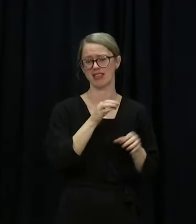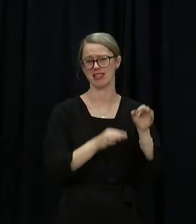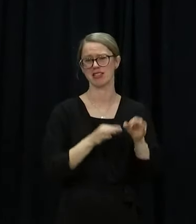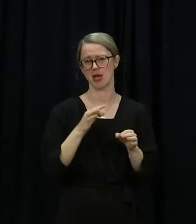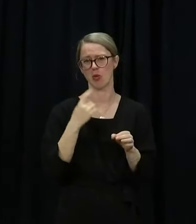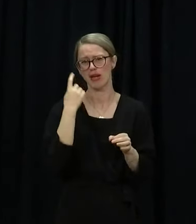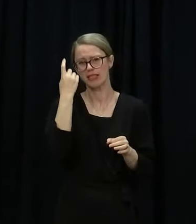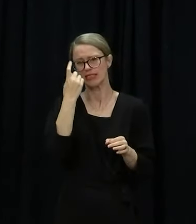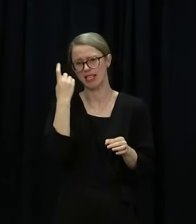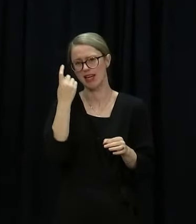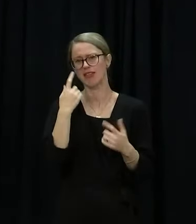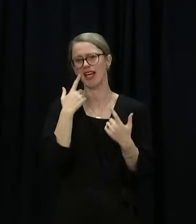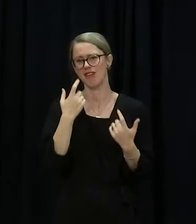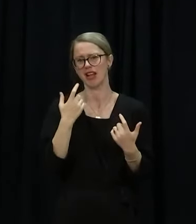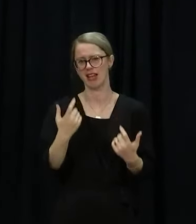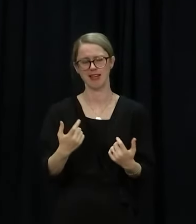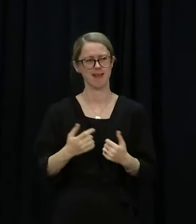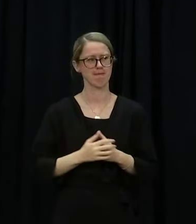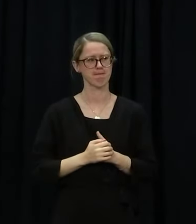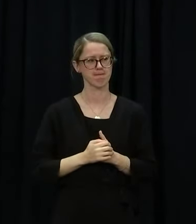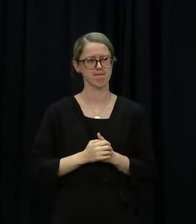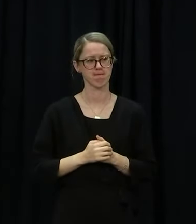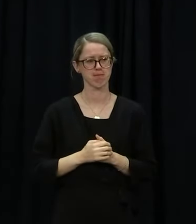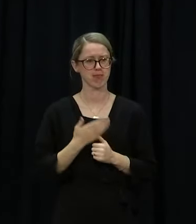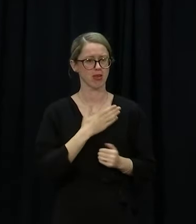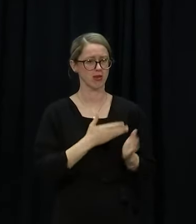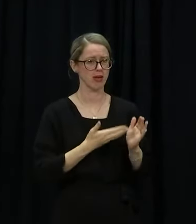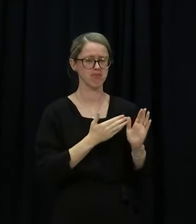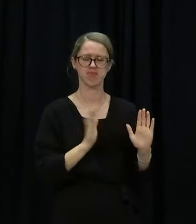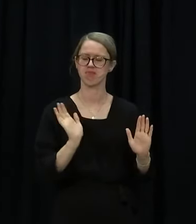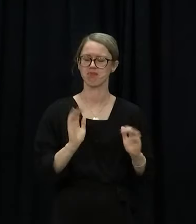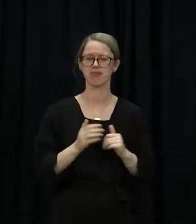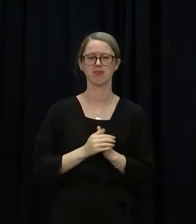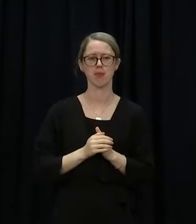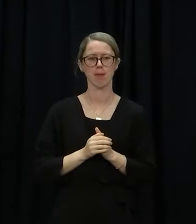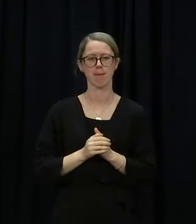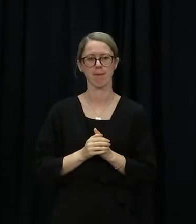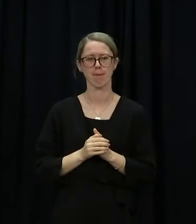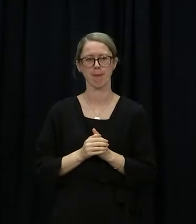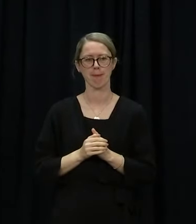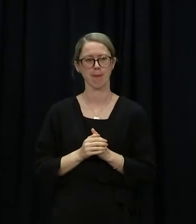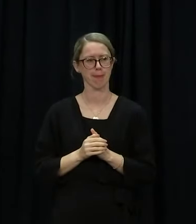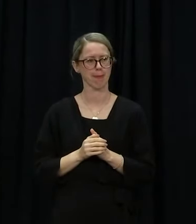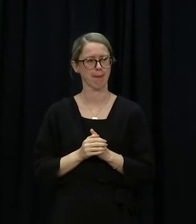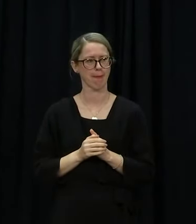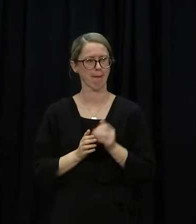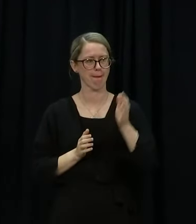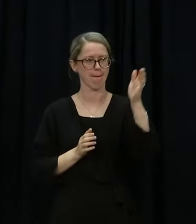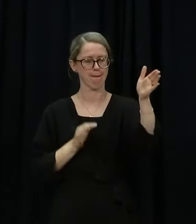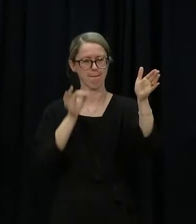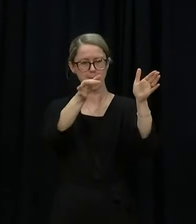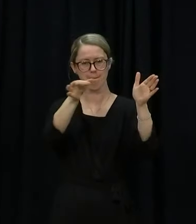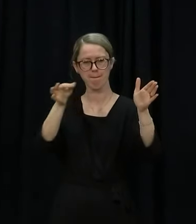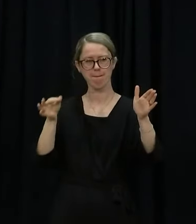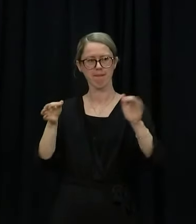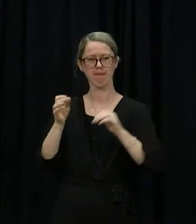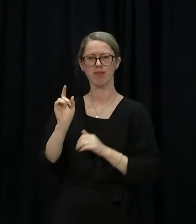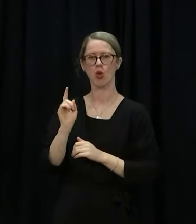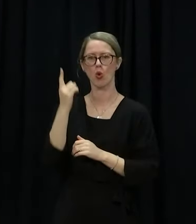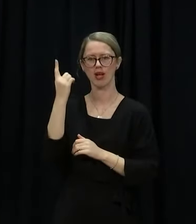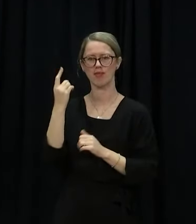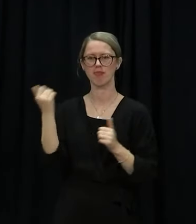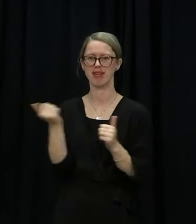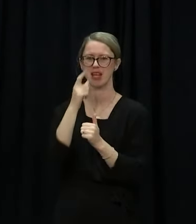very seriously. The new case. Anything you wanted to add on that? Yeah. Can you clarify some things around masks? Auckland has a huge